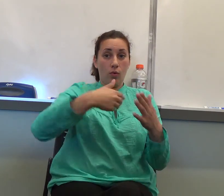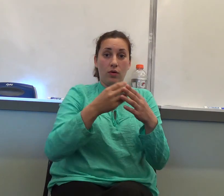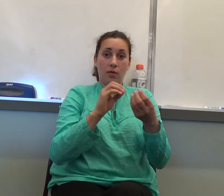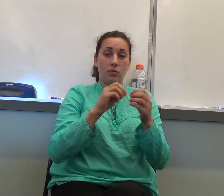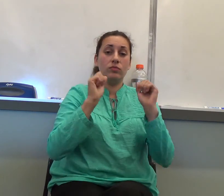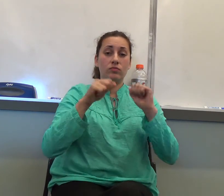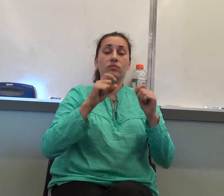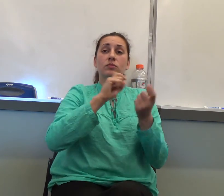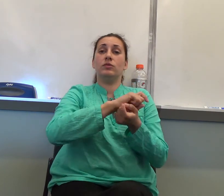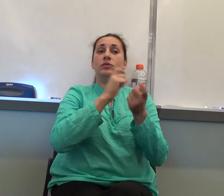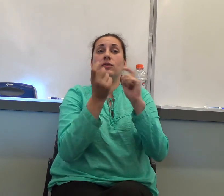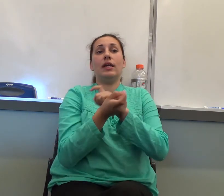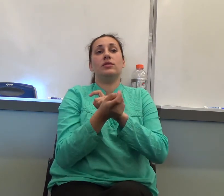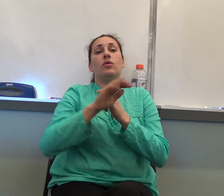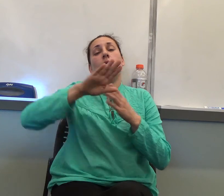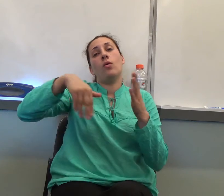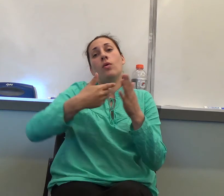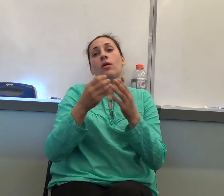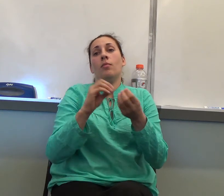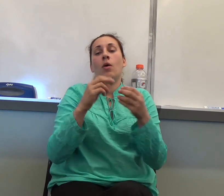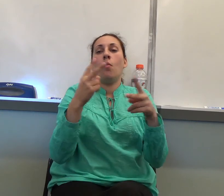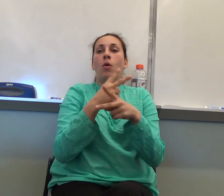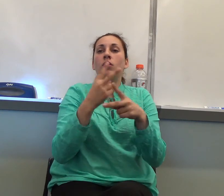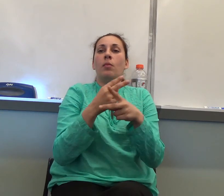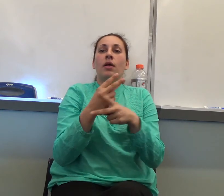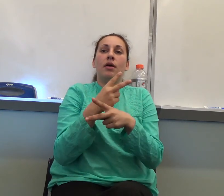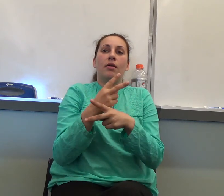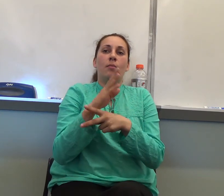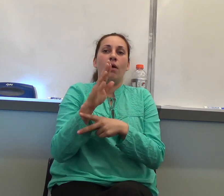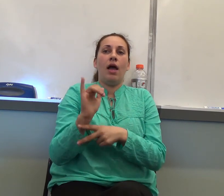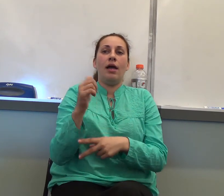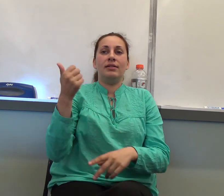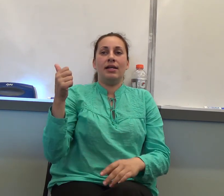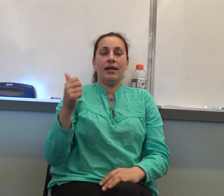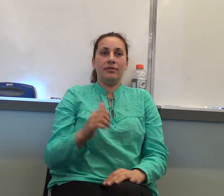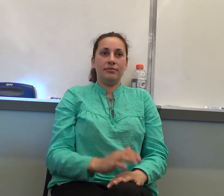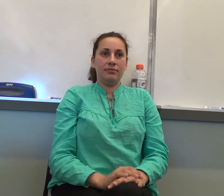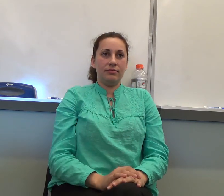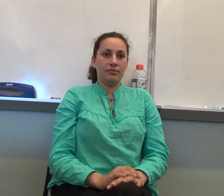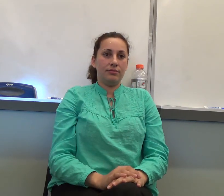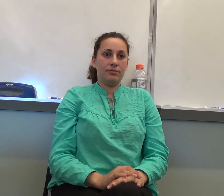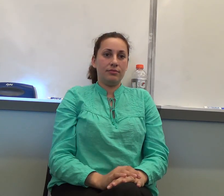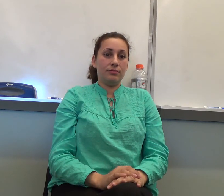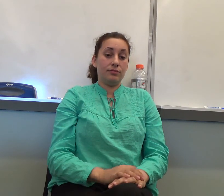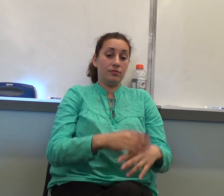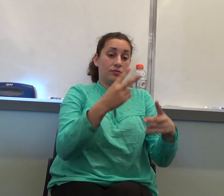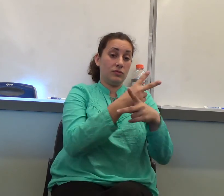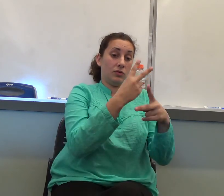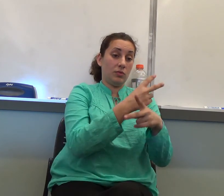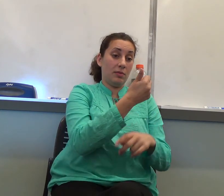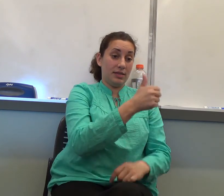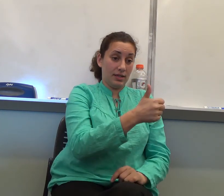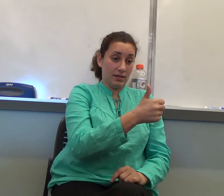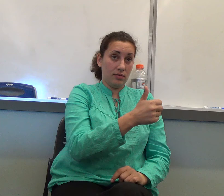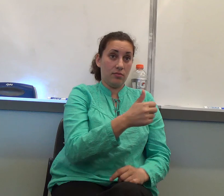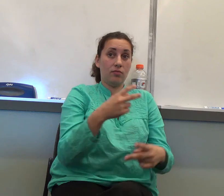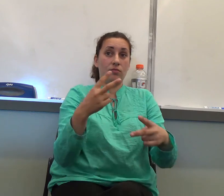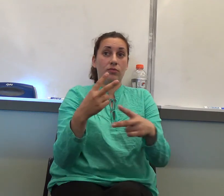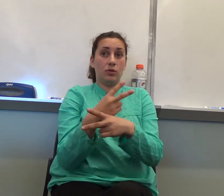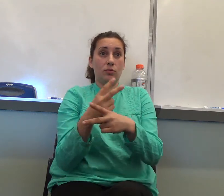that thing to a whole number simply by multiplying by 10. So if you multiply this by 10 here, of course you have to multiply this